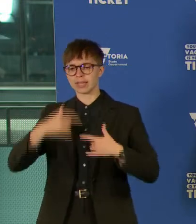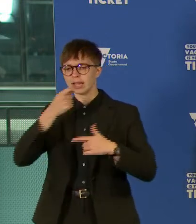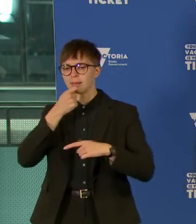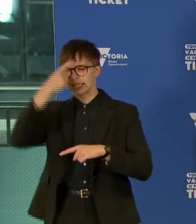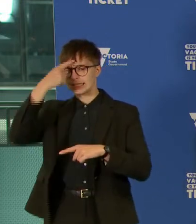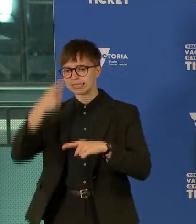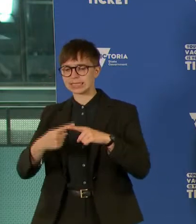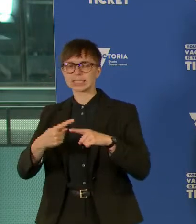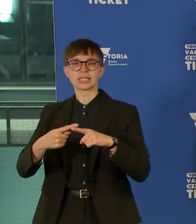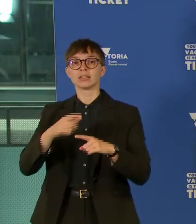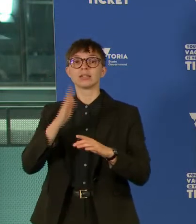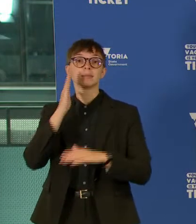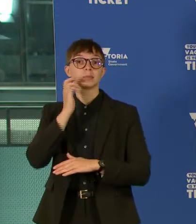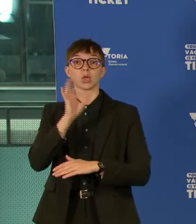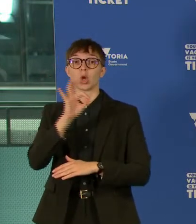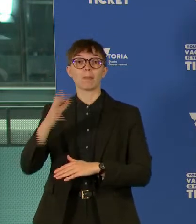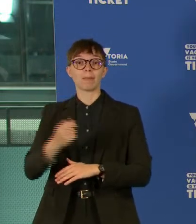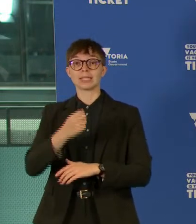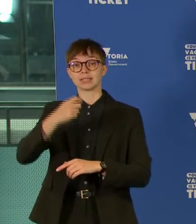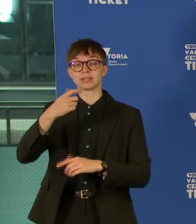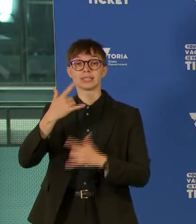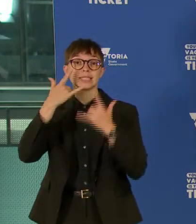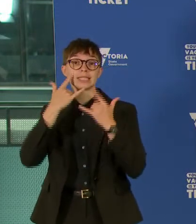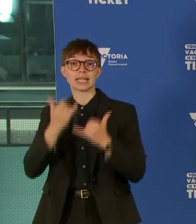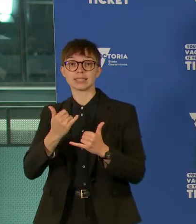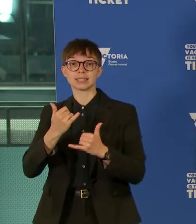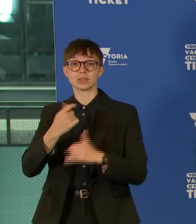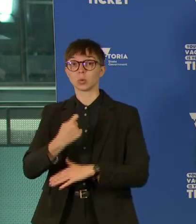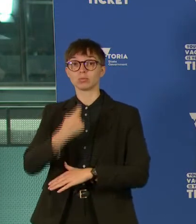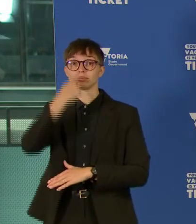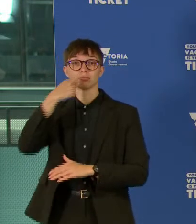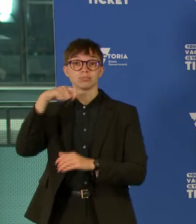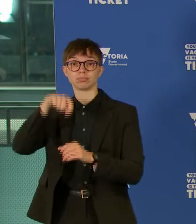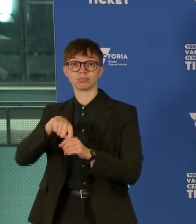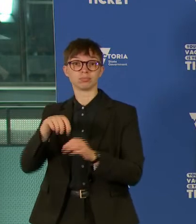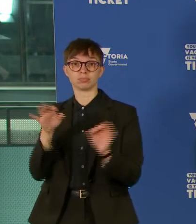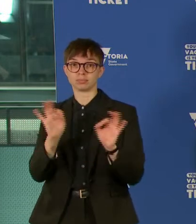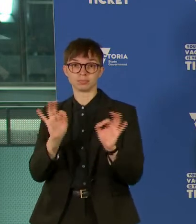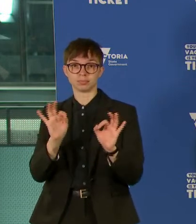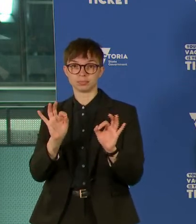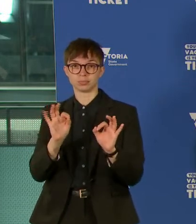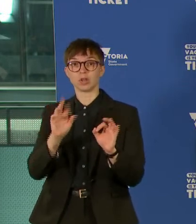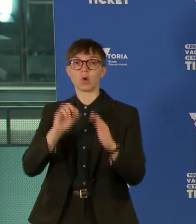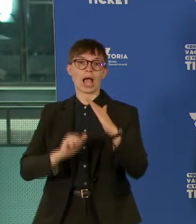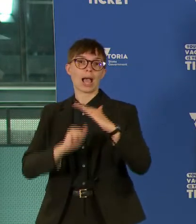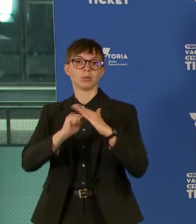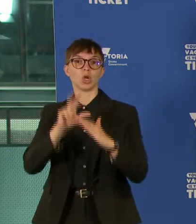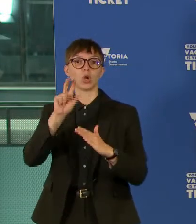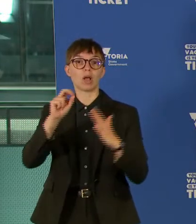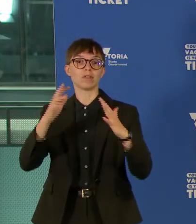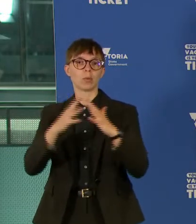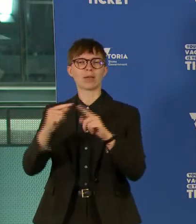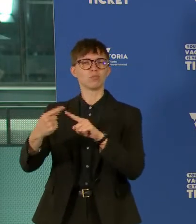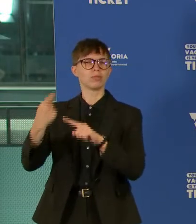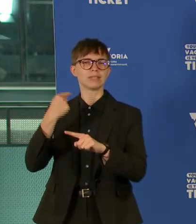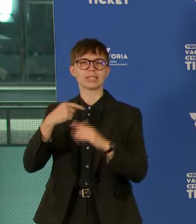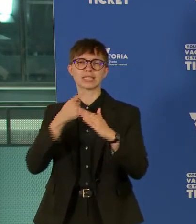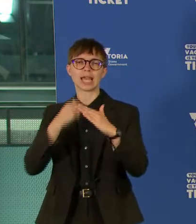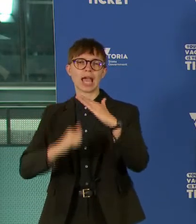be required to notify their workplace contacts in addition to informing their social